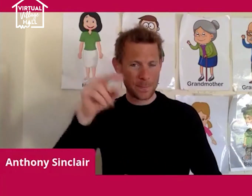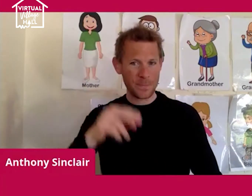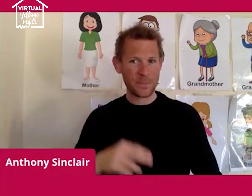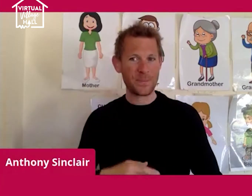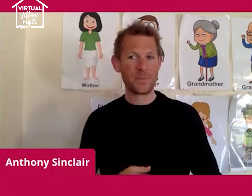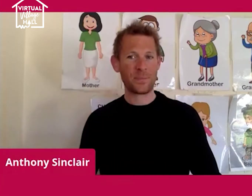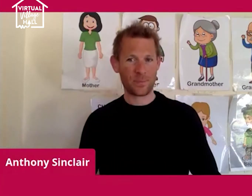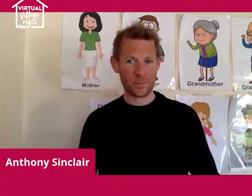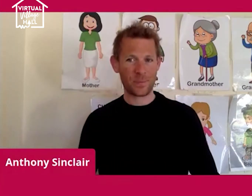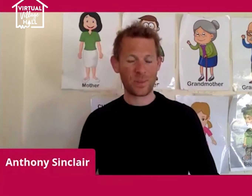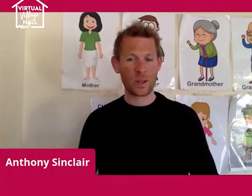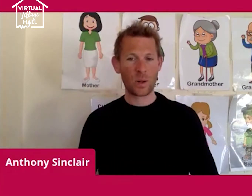your name?